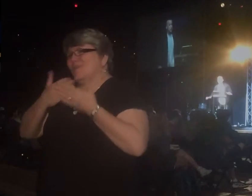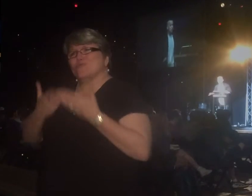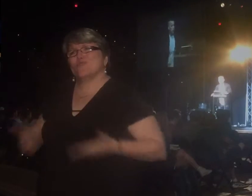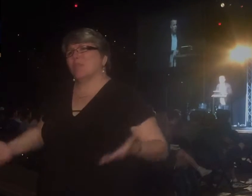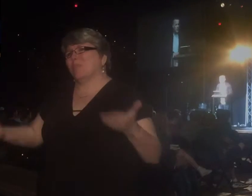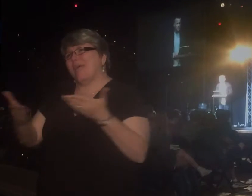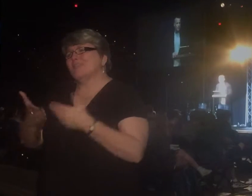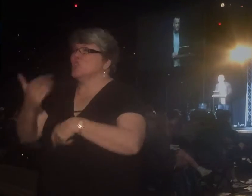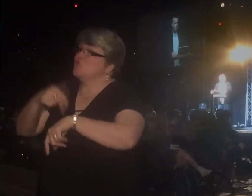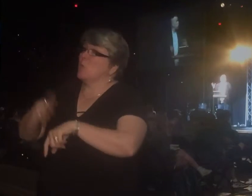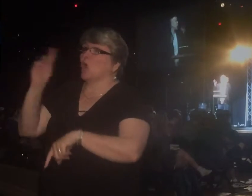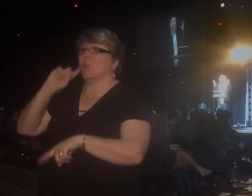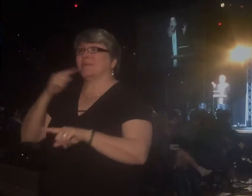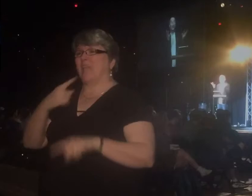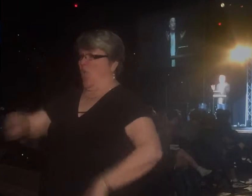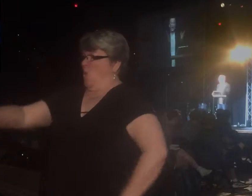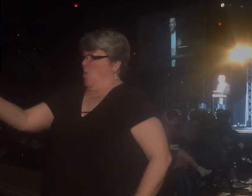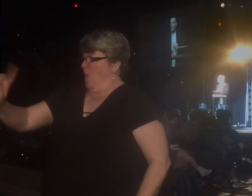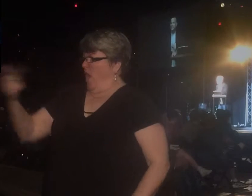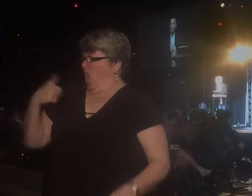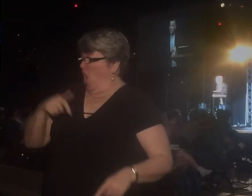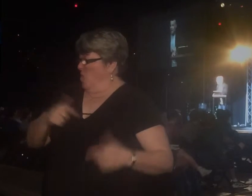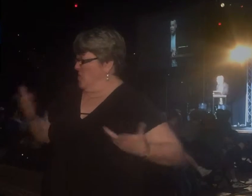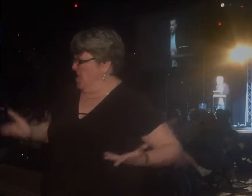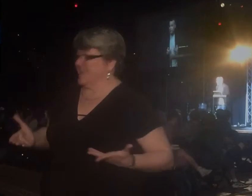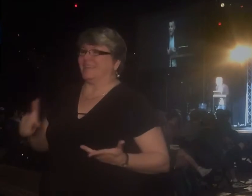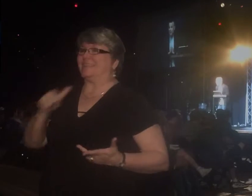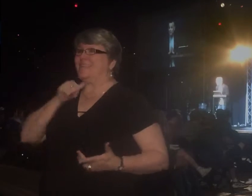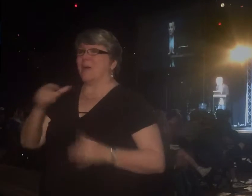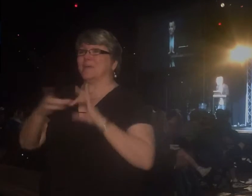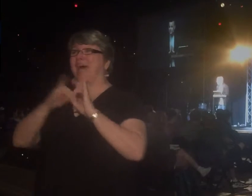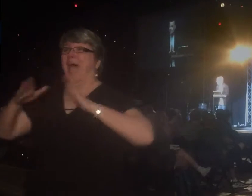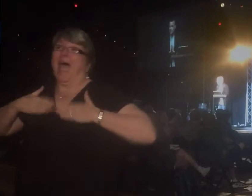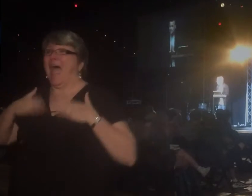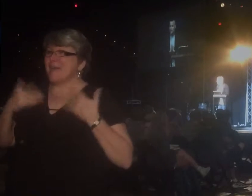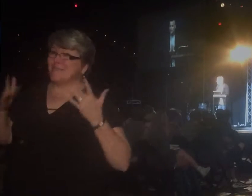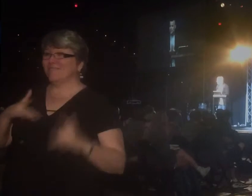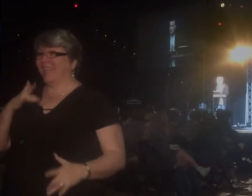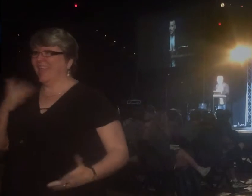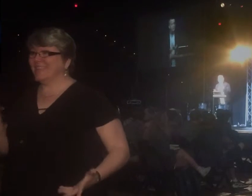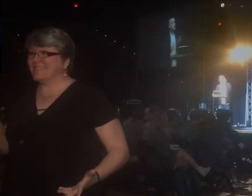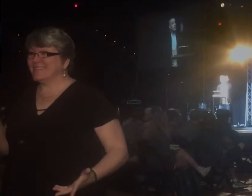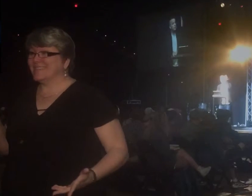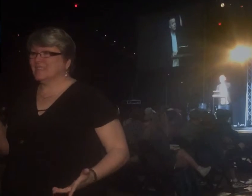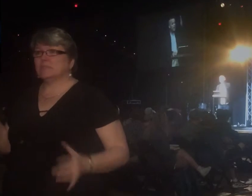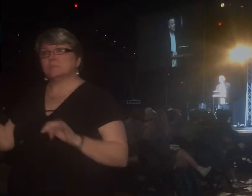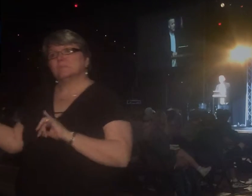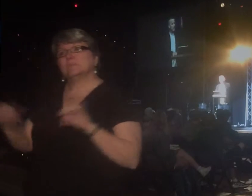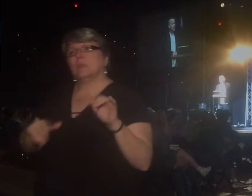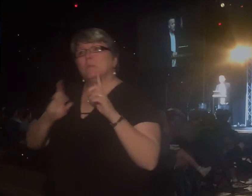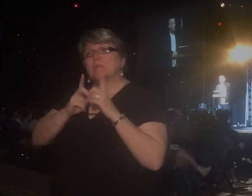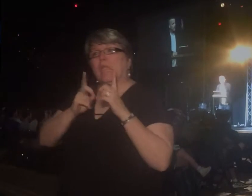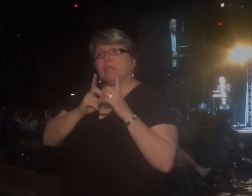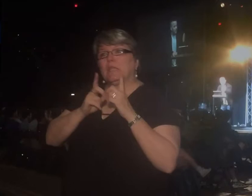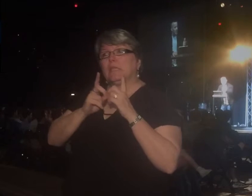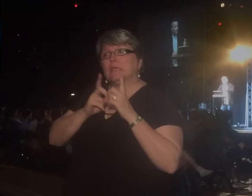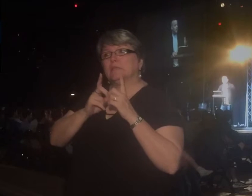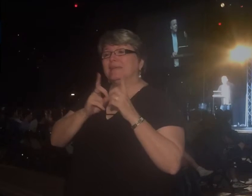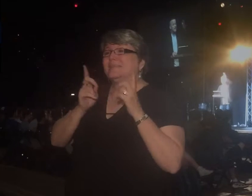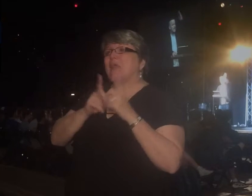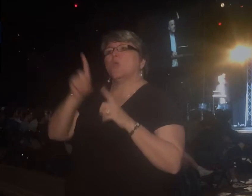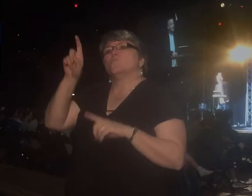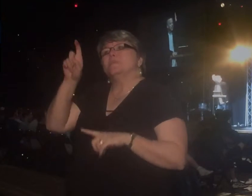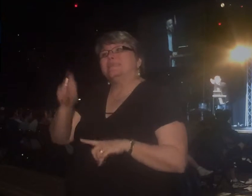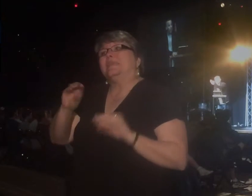good place. Normally when you hear someone say, where are we? It's not accompanied with happy feelings. And it's the same with dating.